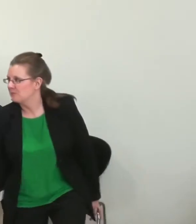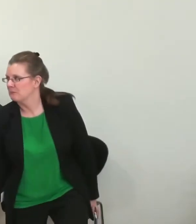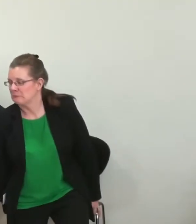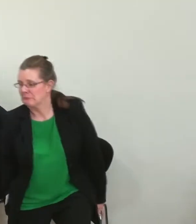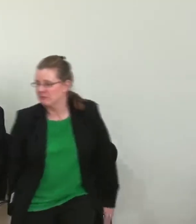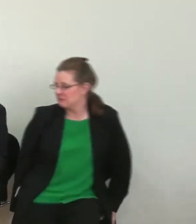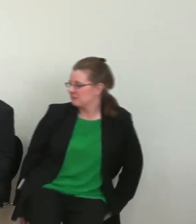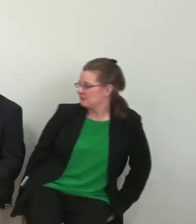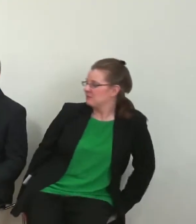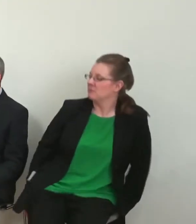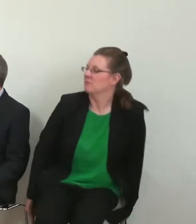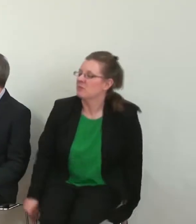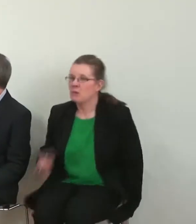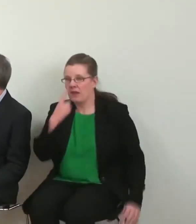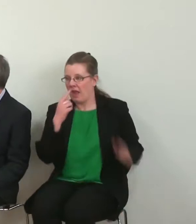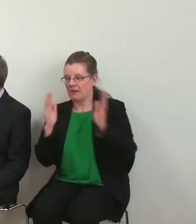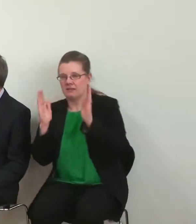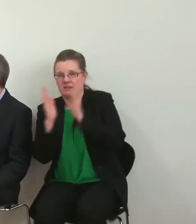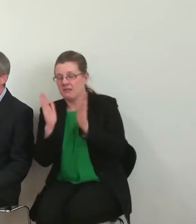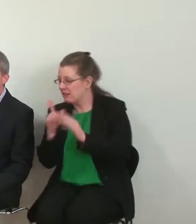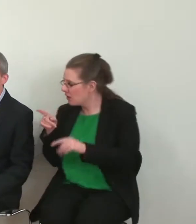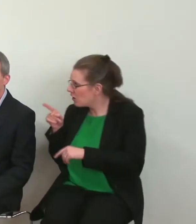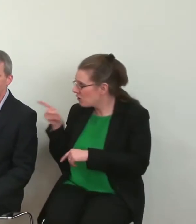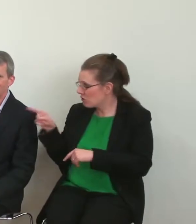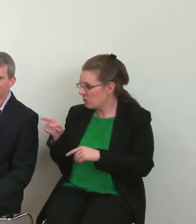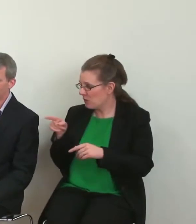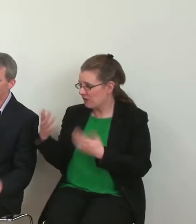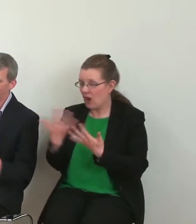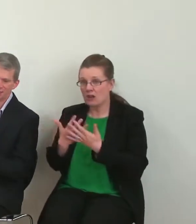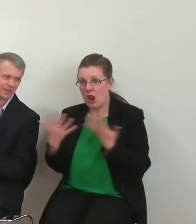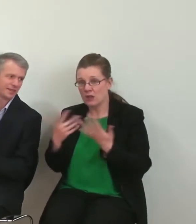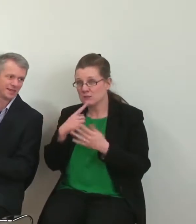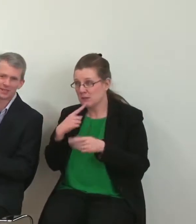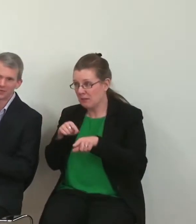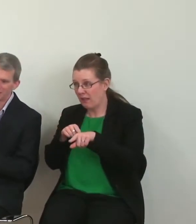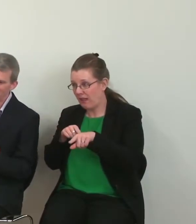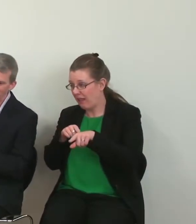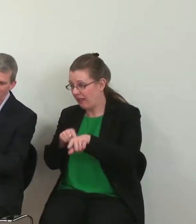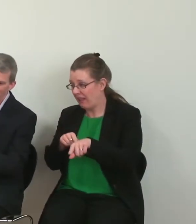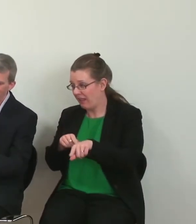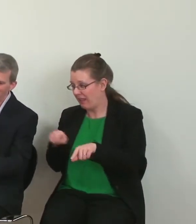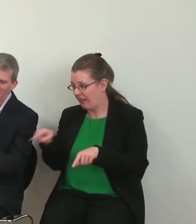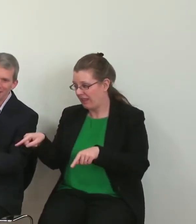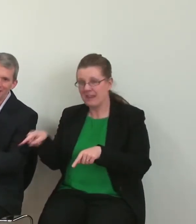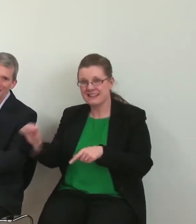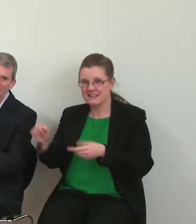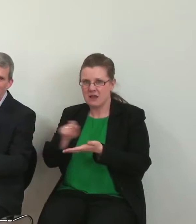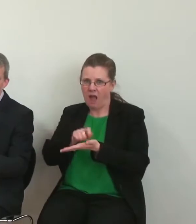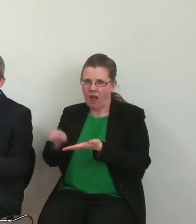nice. And I know you've got a big following in Leeds going on right now, because I know his office in Leeds. They keep tweeting